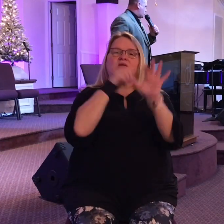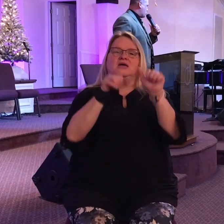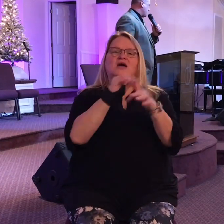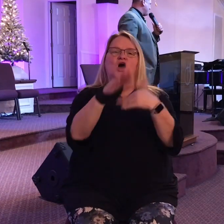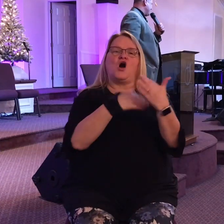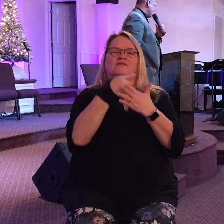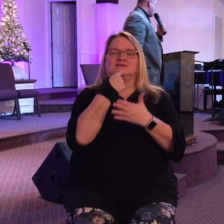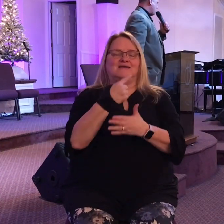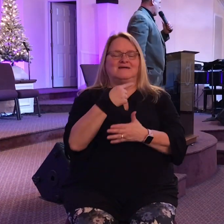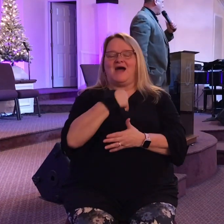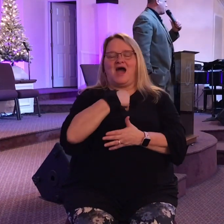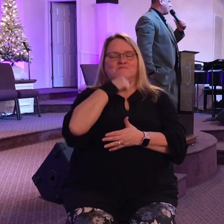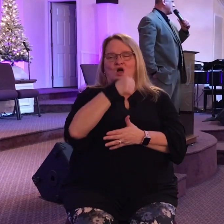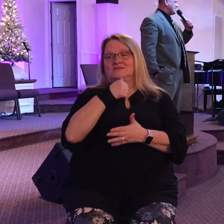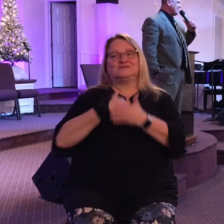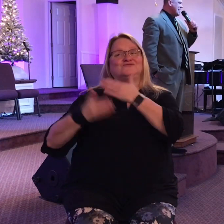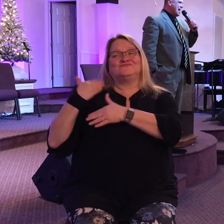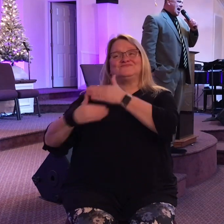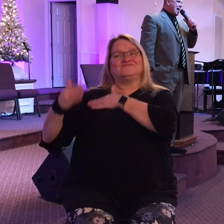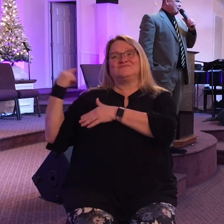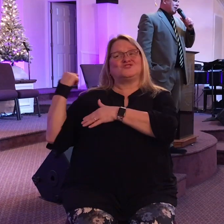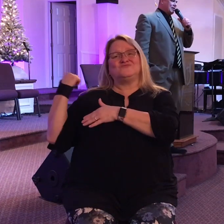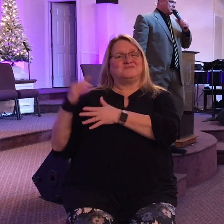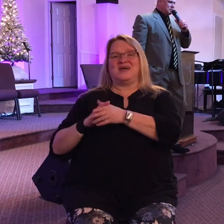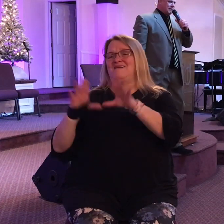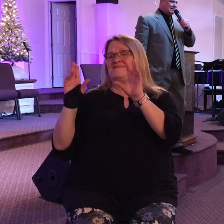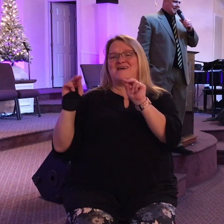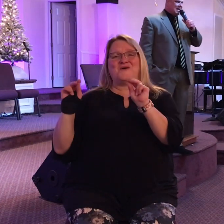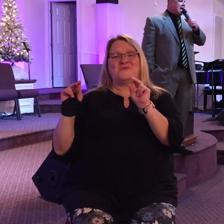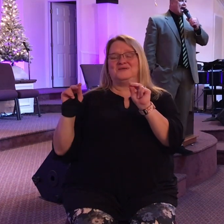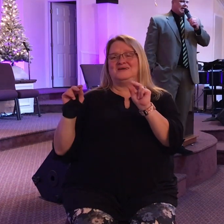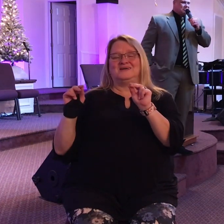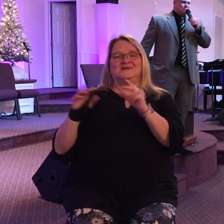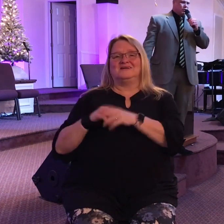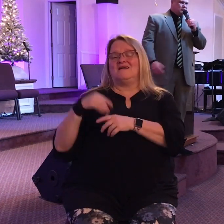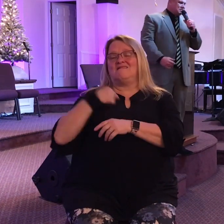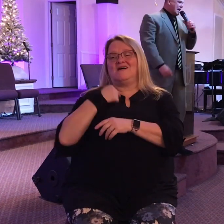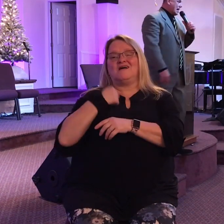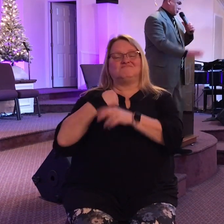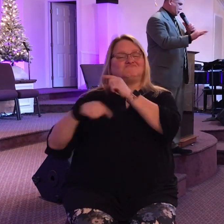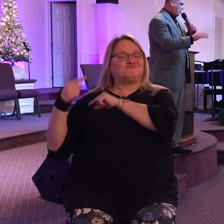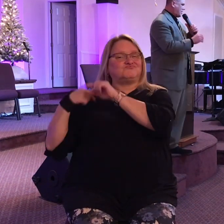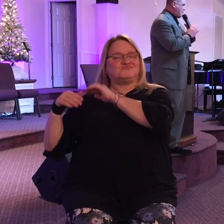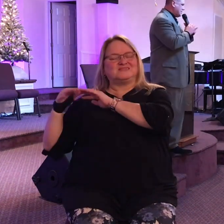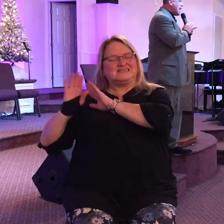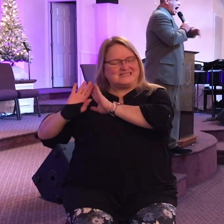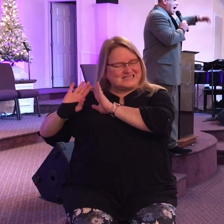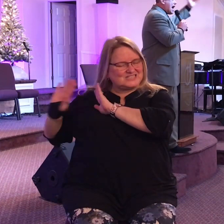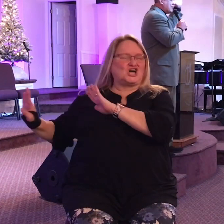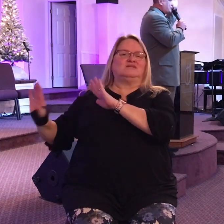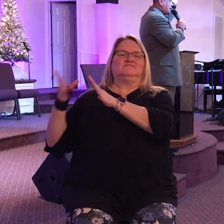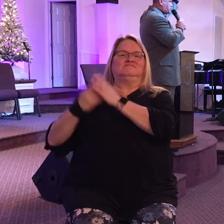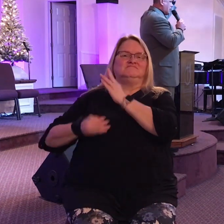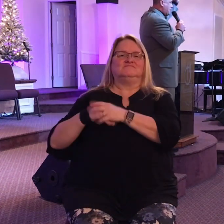Thank Jesus, I ain't what I used to be. I got some bruises. I got some shortcomings.